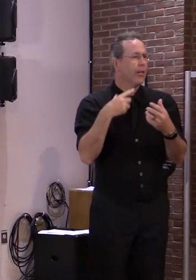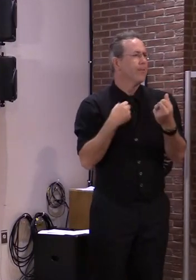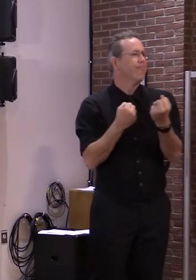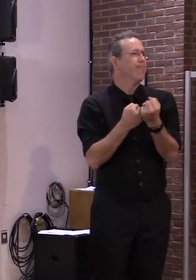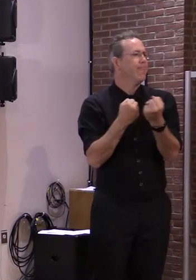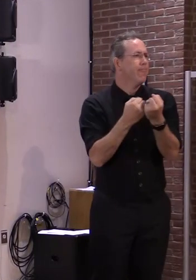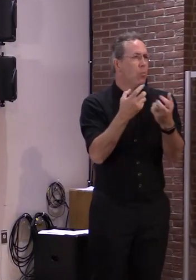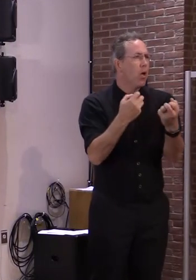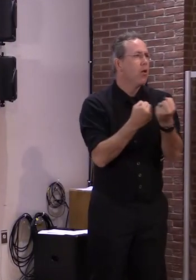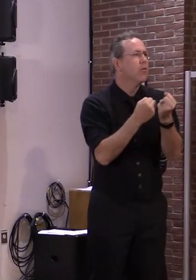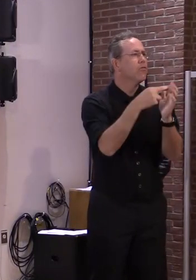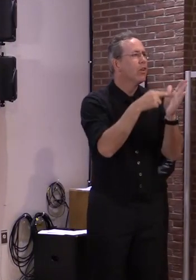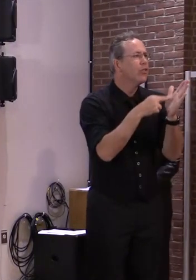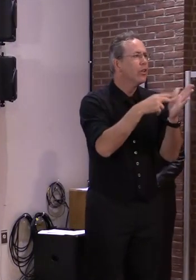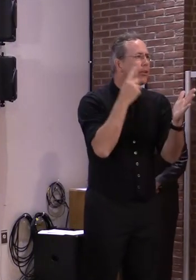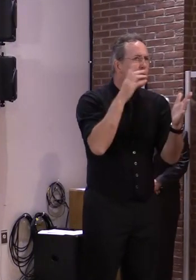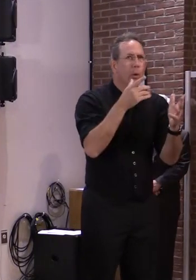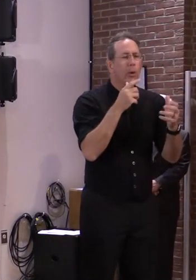and competitiveness